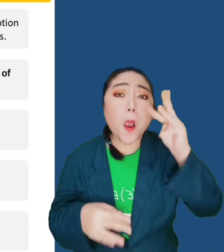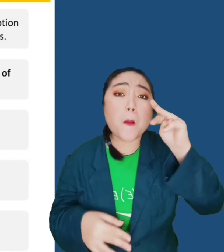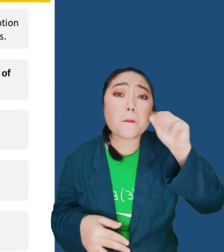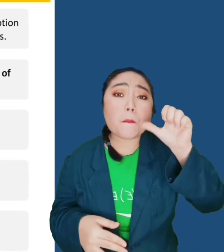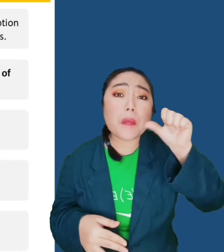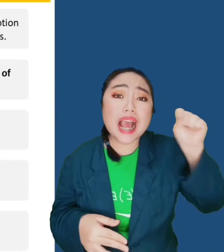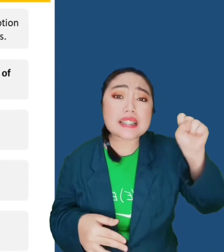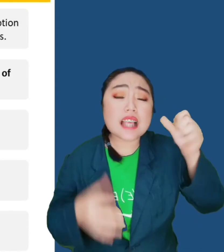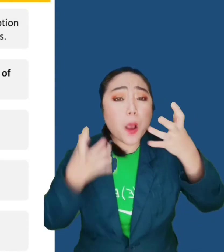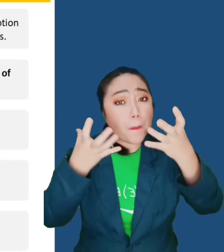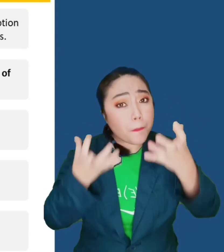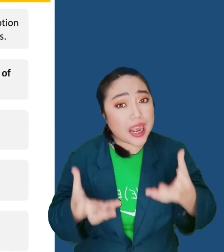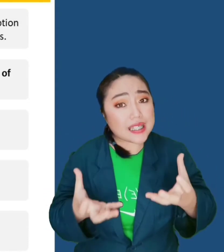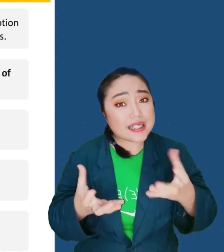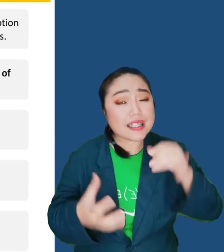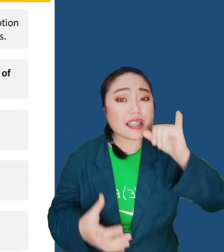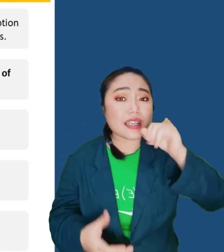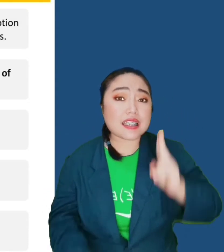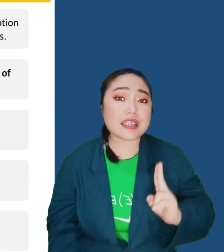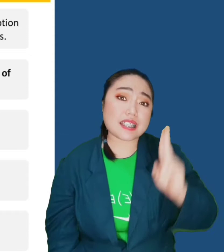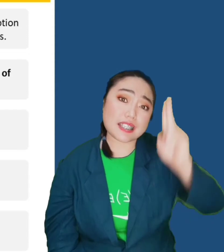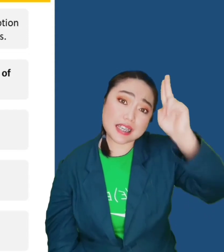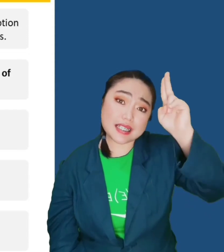Meaning, if mass